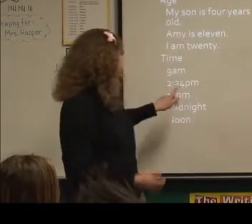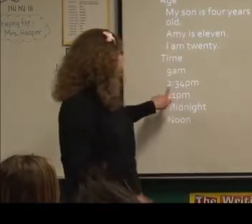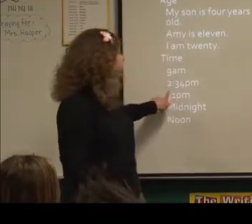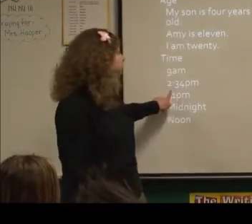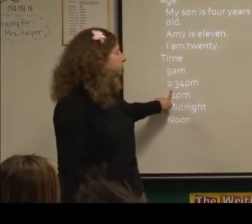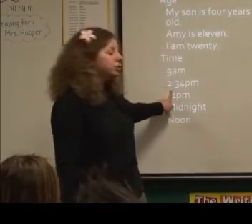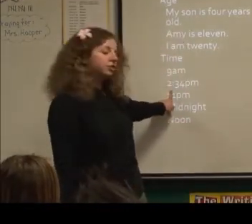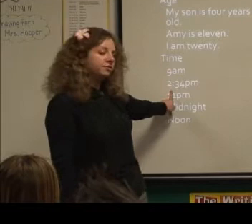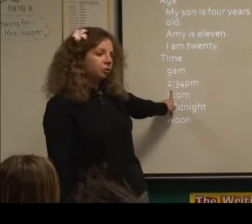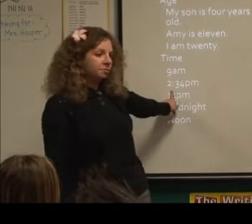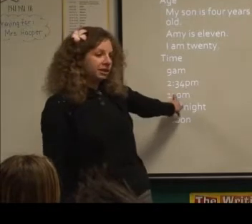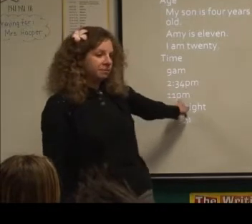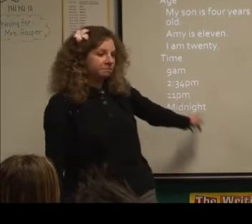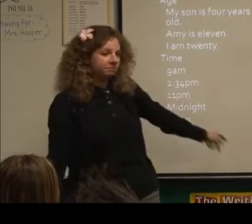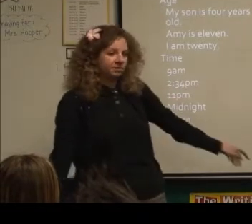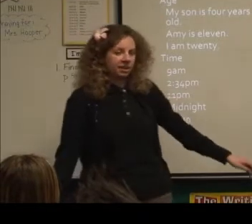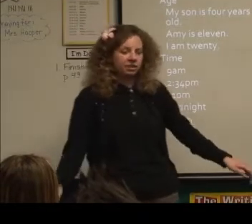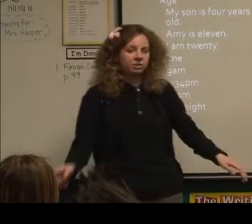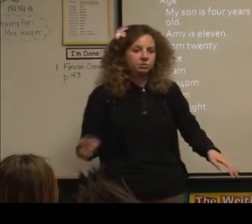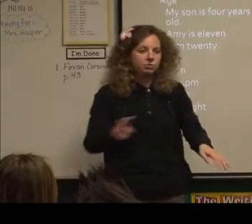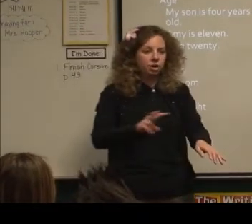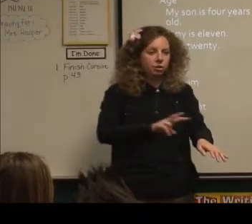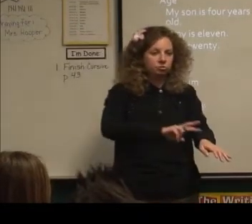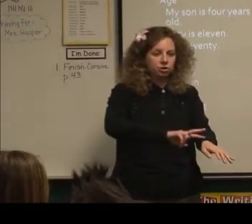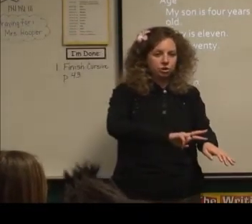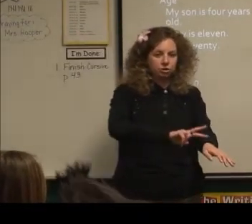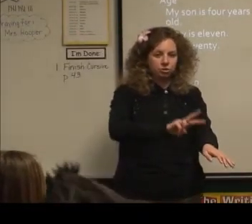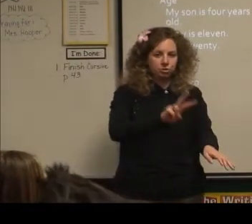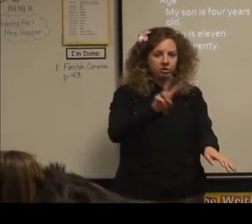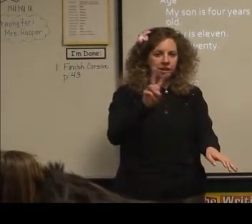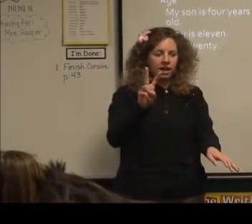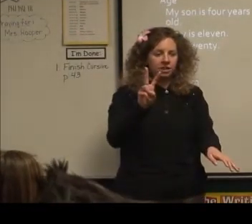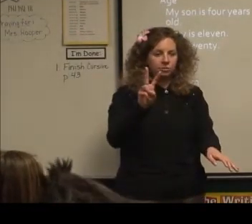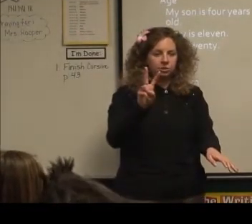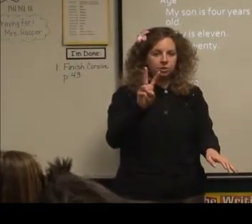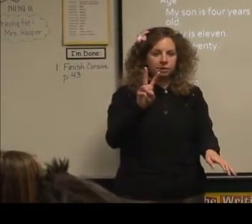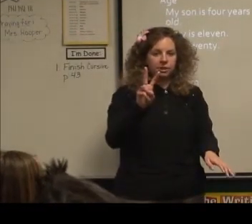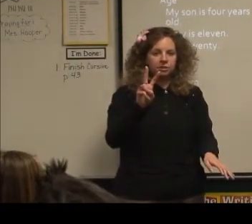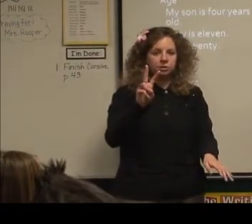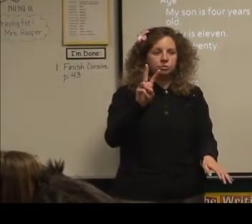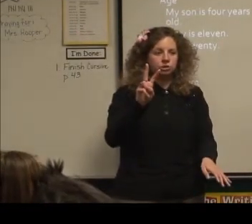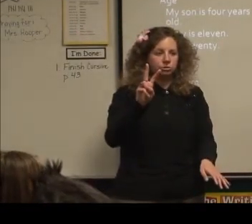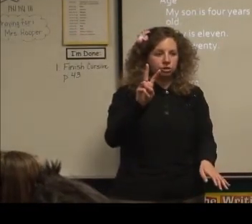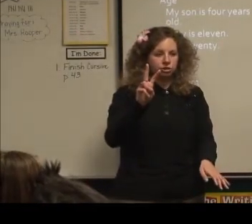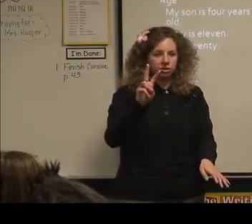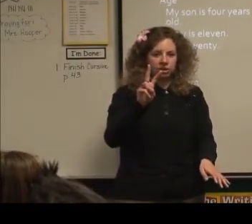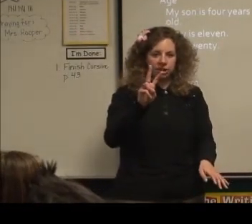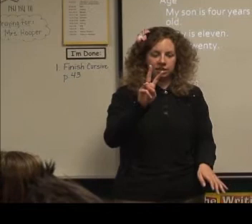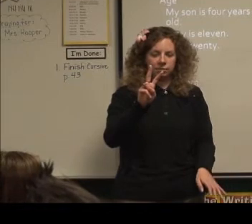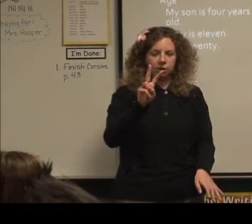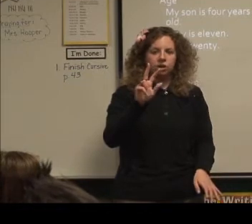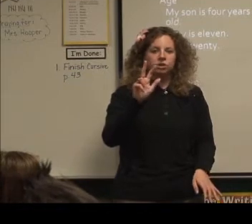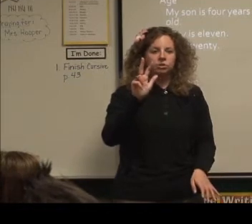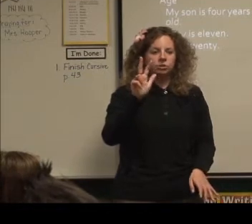Then for 2:34 p.m., okay, so you would go 2, and then once you get up here, then you would switch to the next number. So I